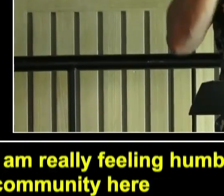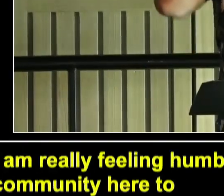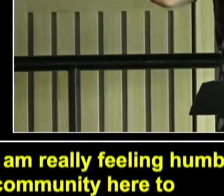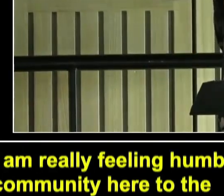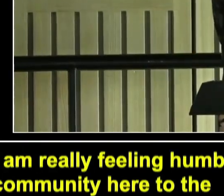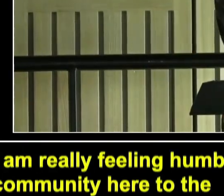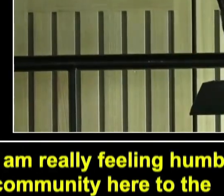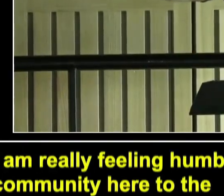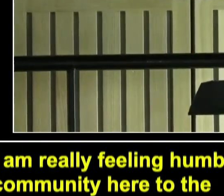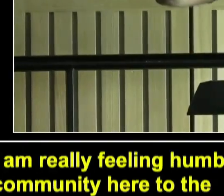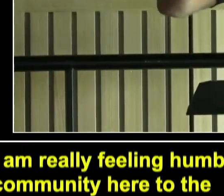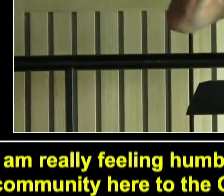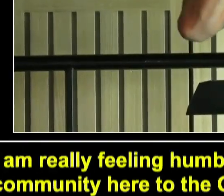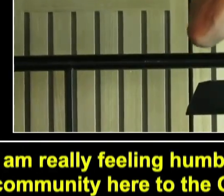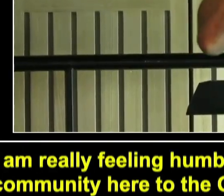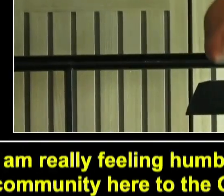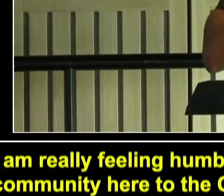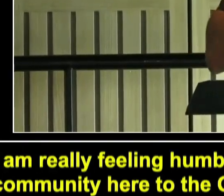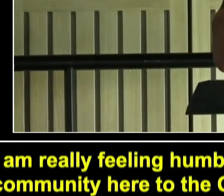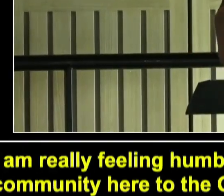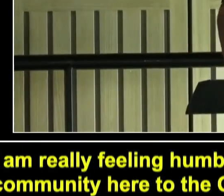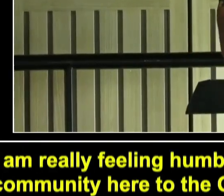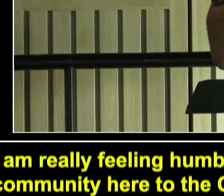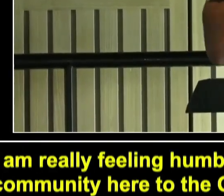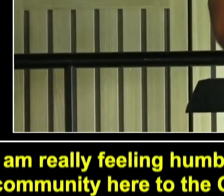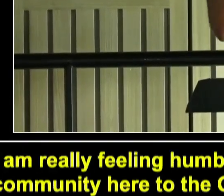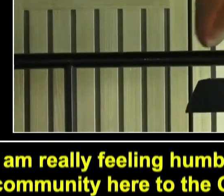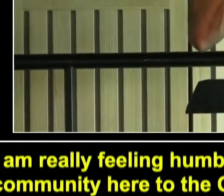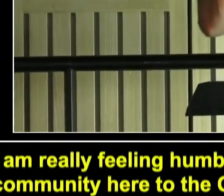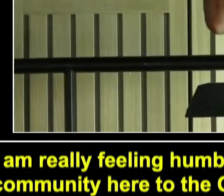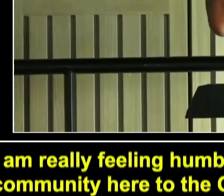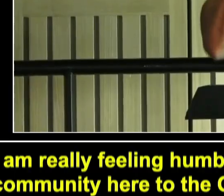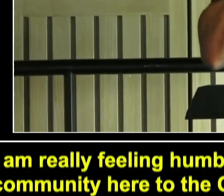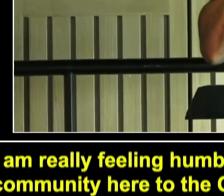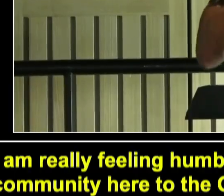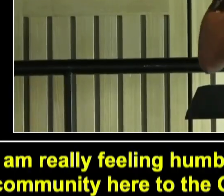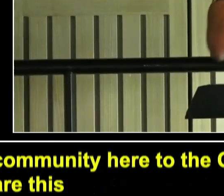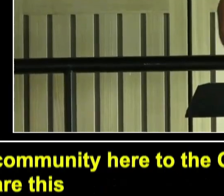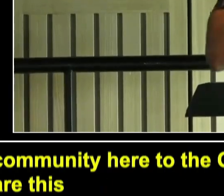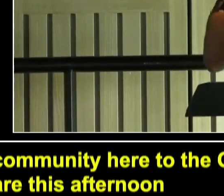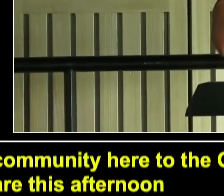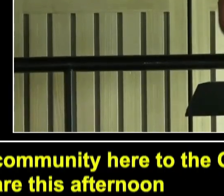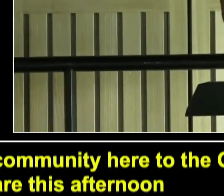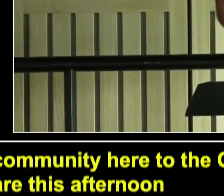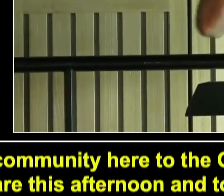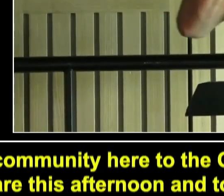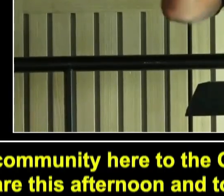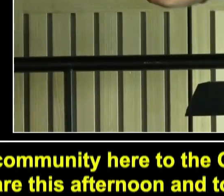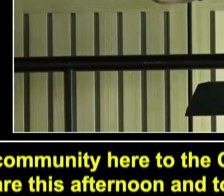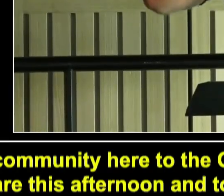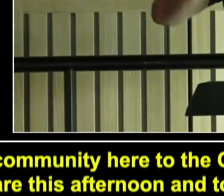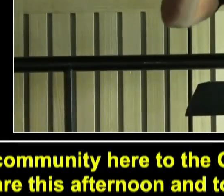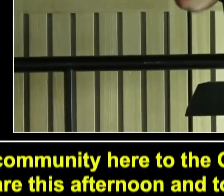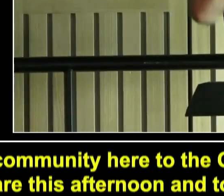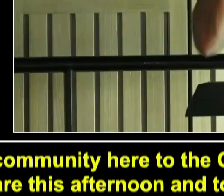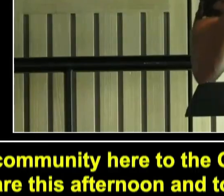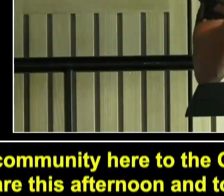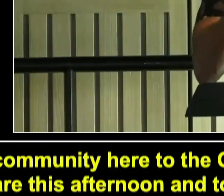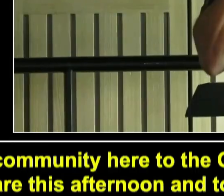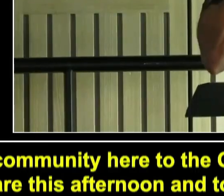the Utsen Room, right here where we are this afternoon, and to share our knowledge about disability